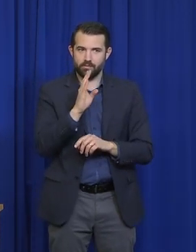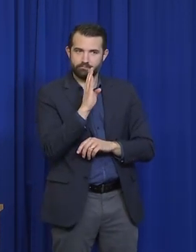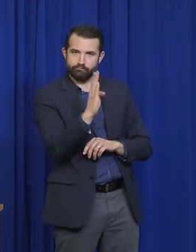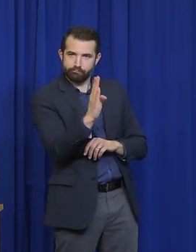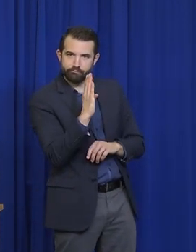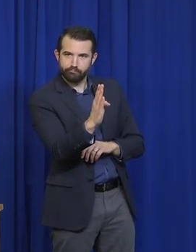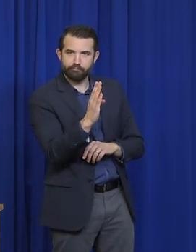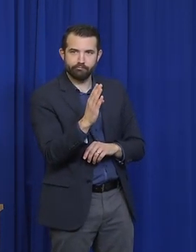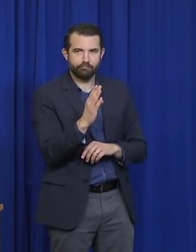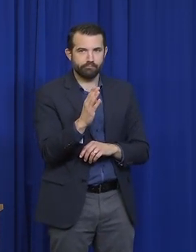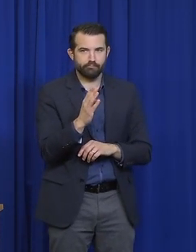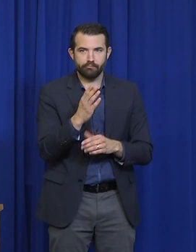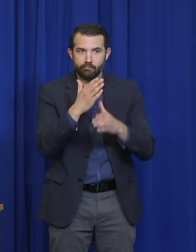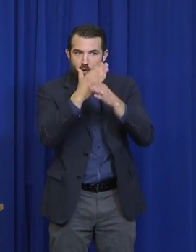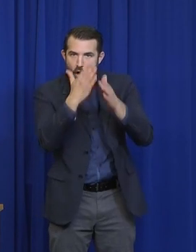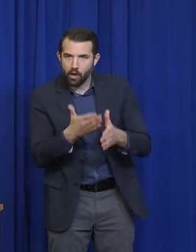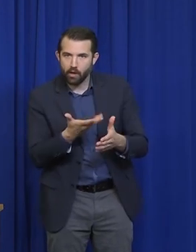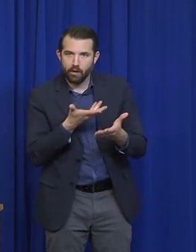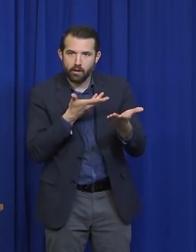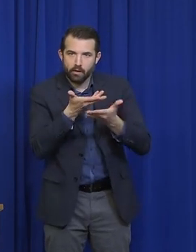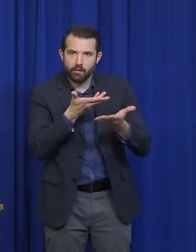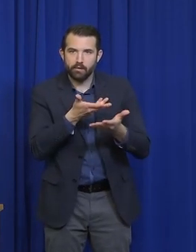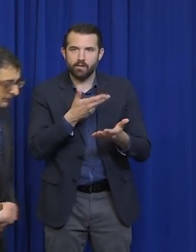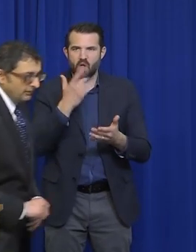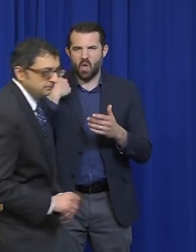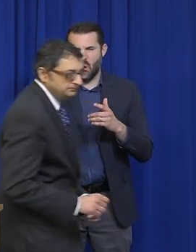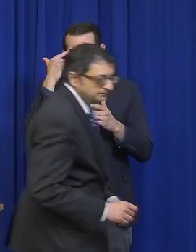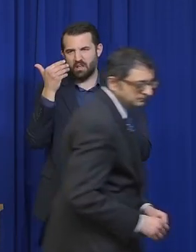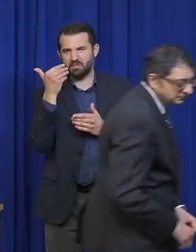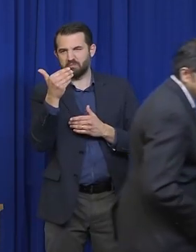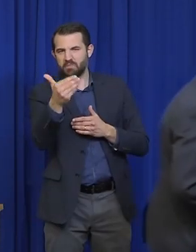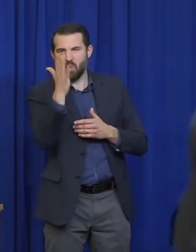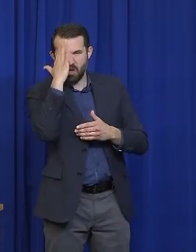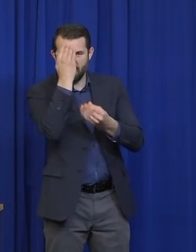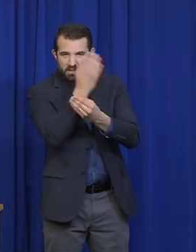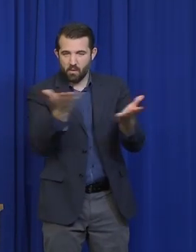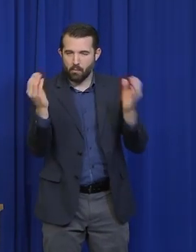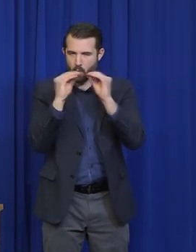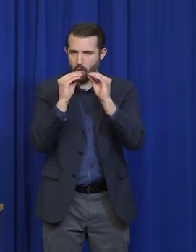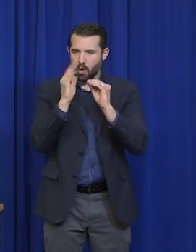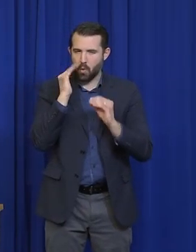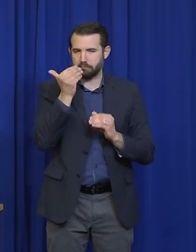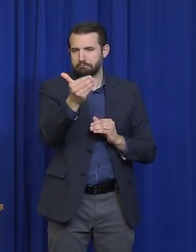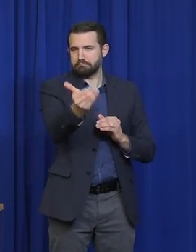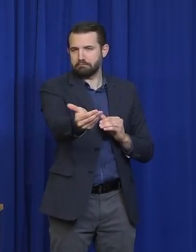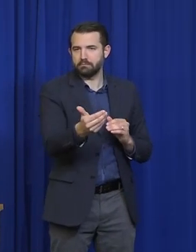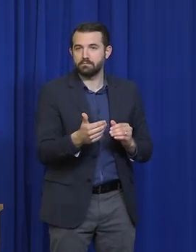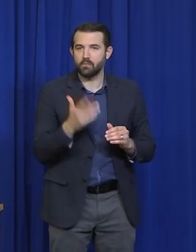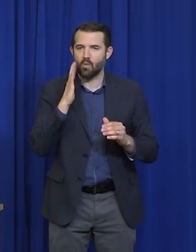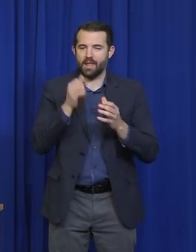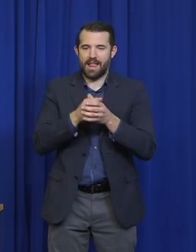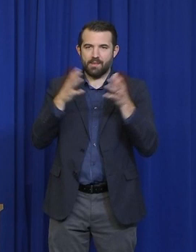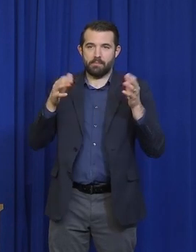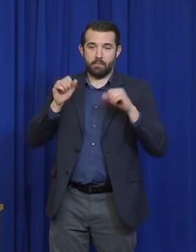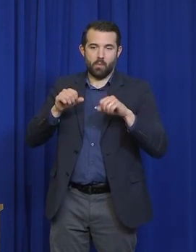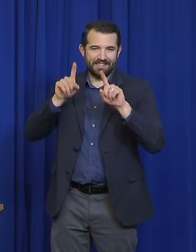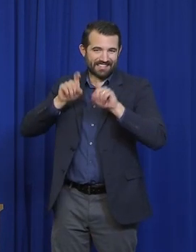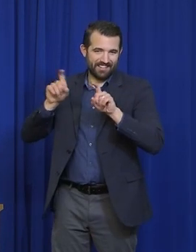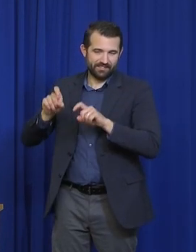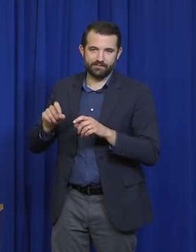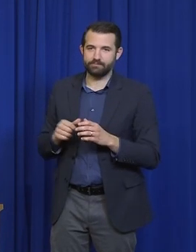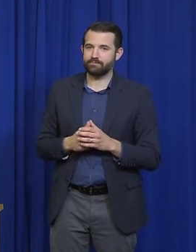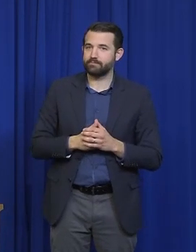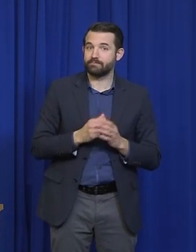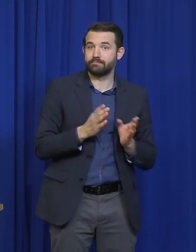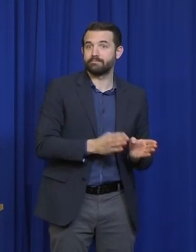the coming days and especially the numbers around that and well the difference between restaurants and bars well I'm no expert but